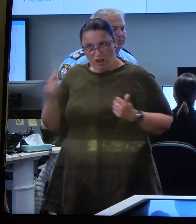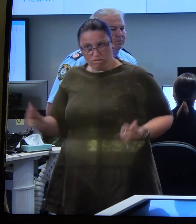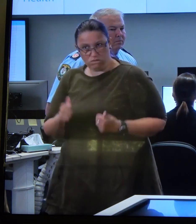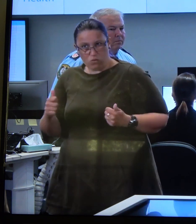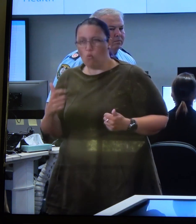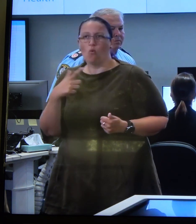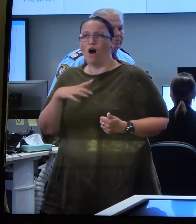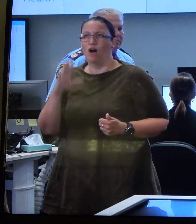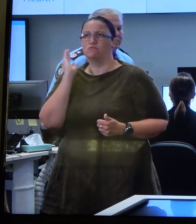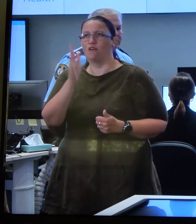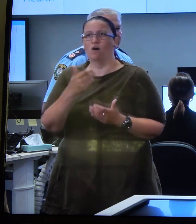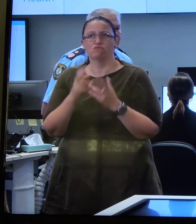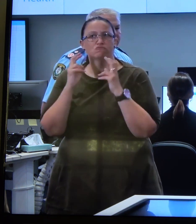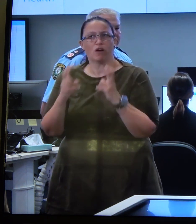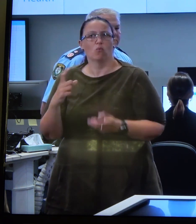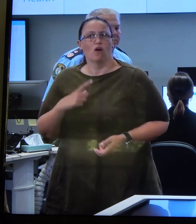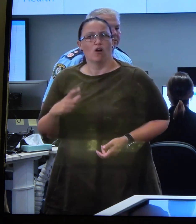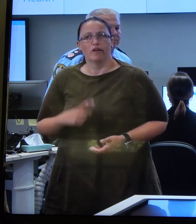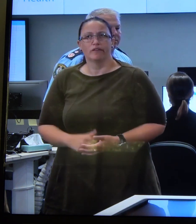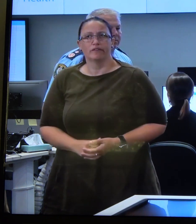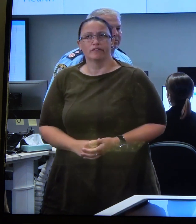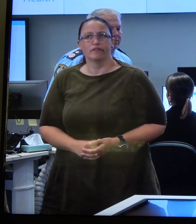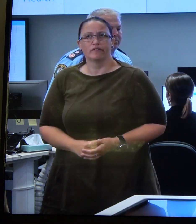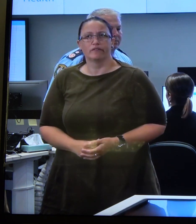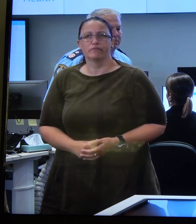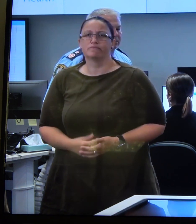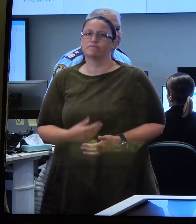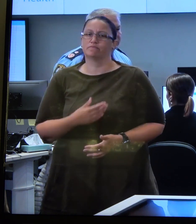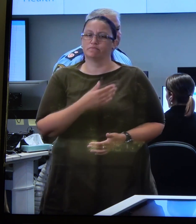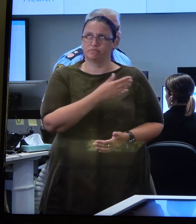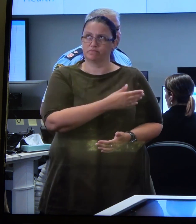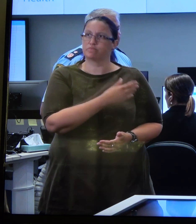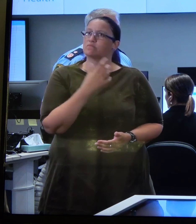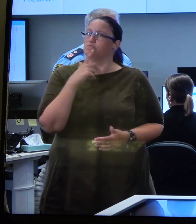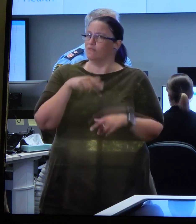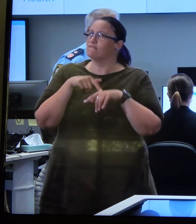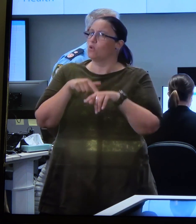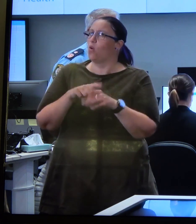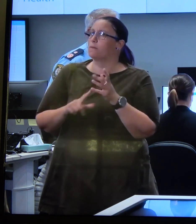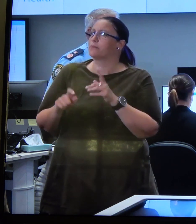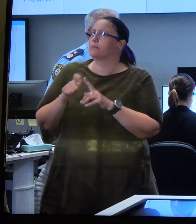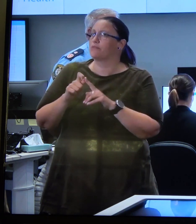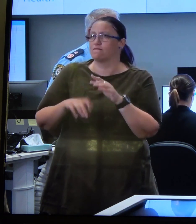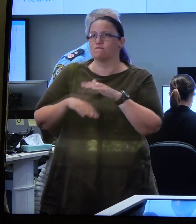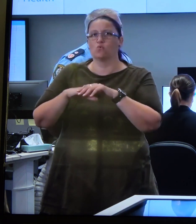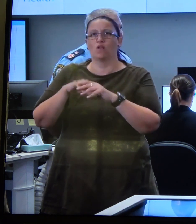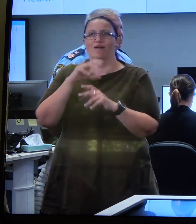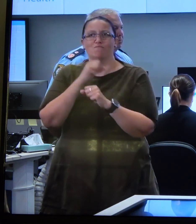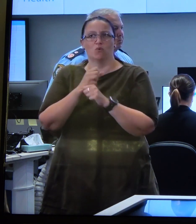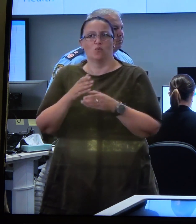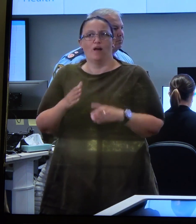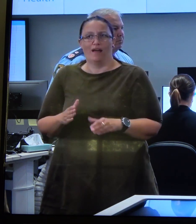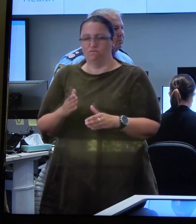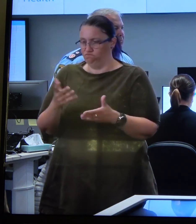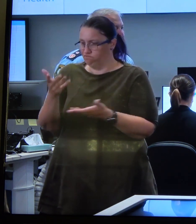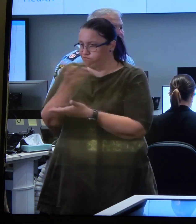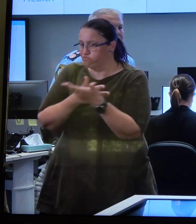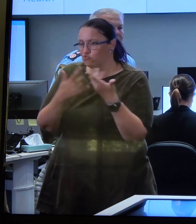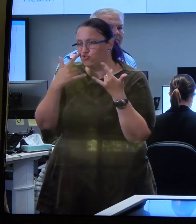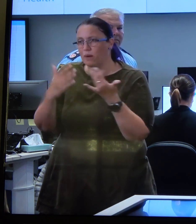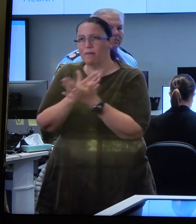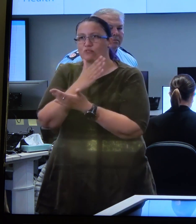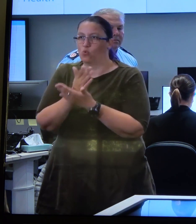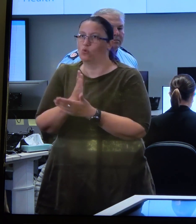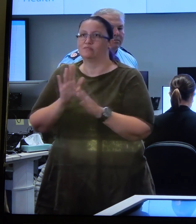We are following up and we are working in a whole of government way to ensure that people are doing the